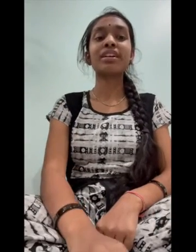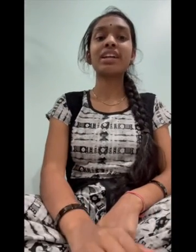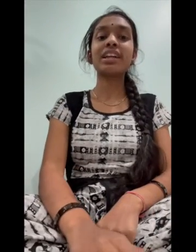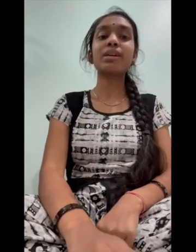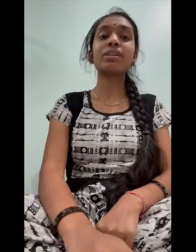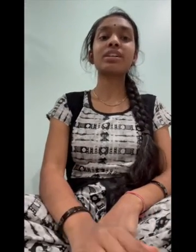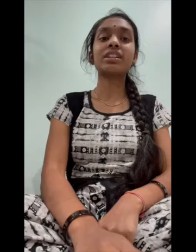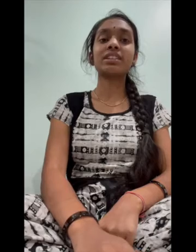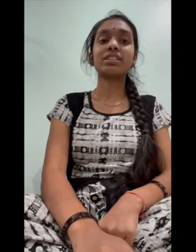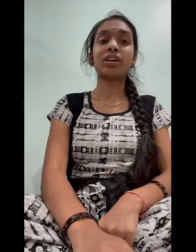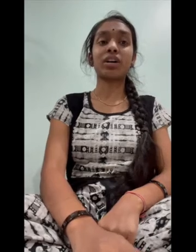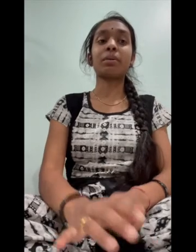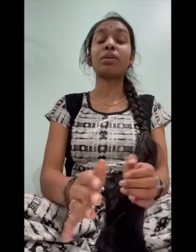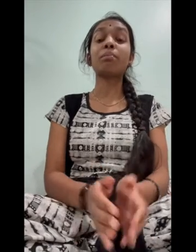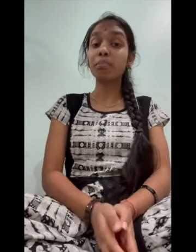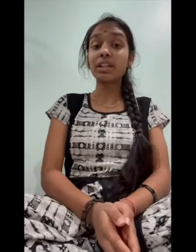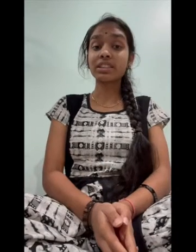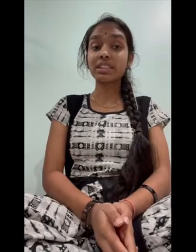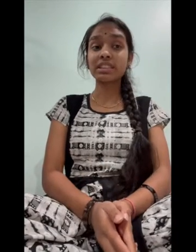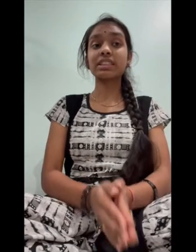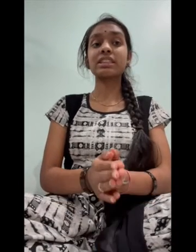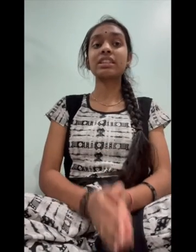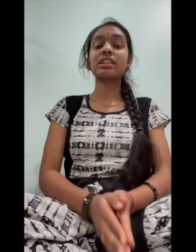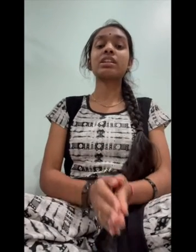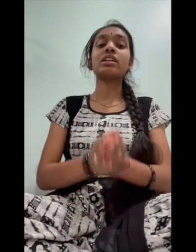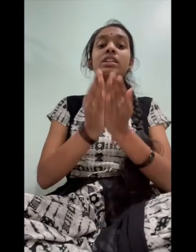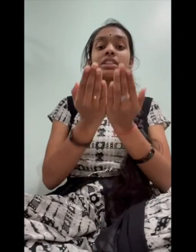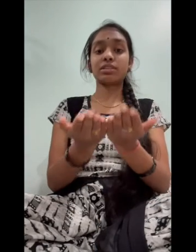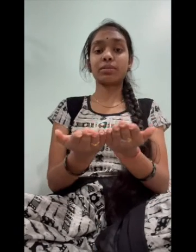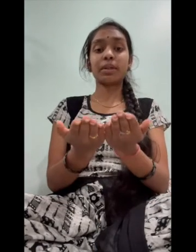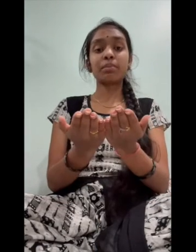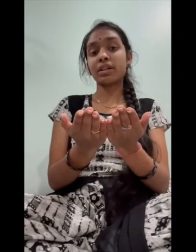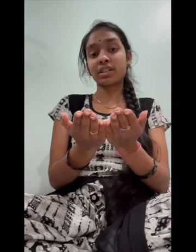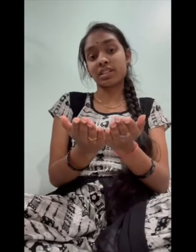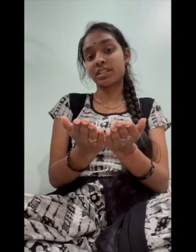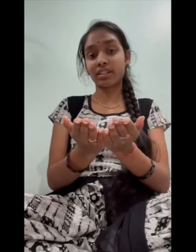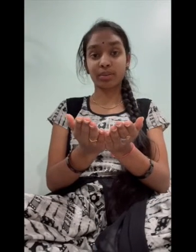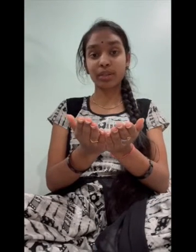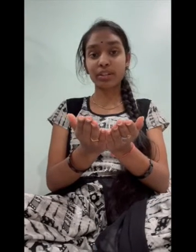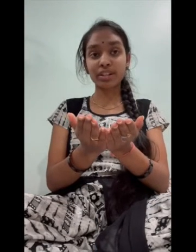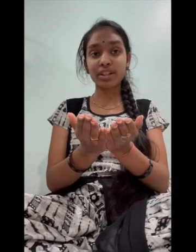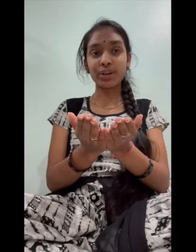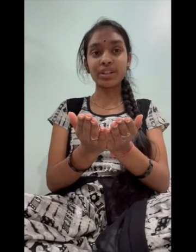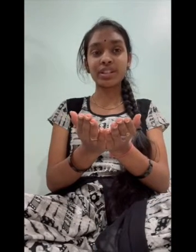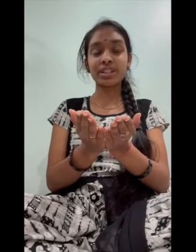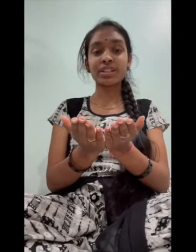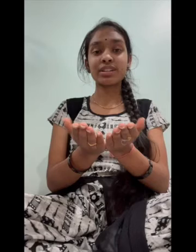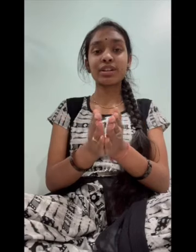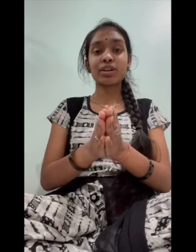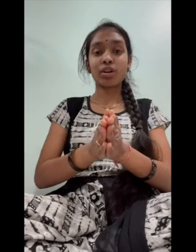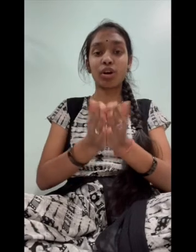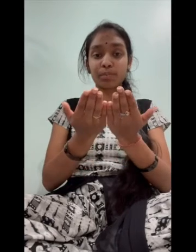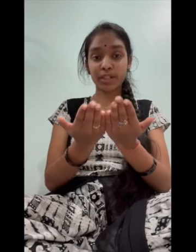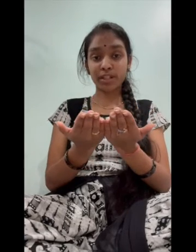And now we're going to talk about books. This would be a book, something we already know. Opening a